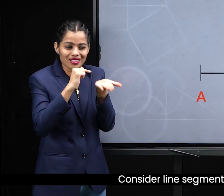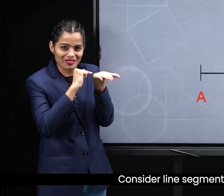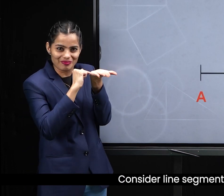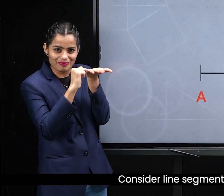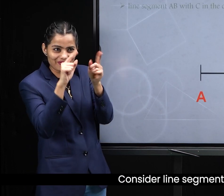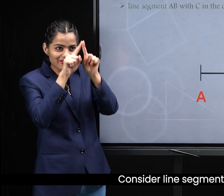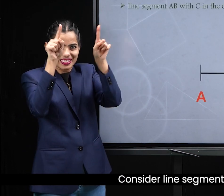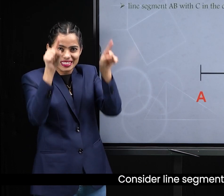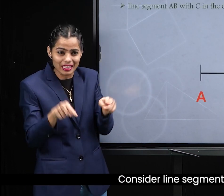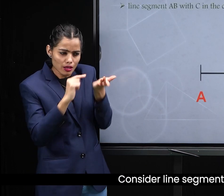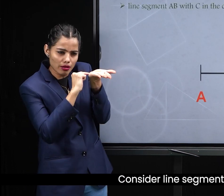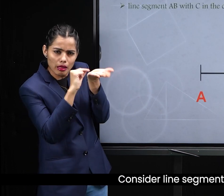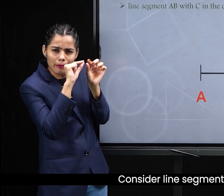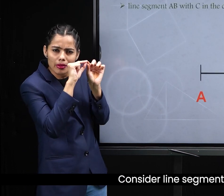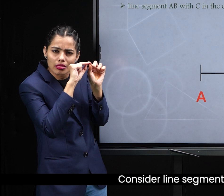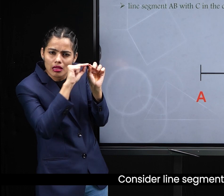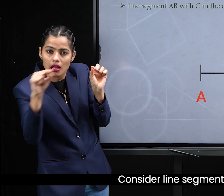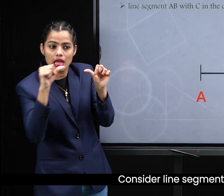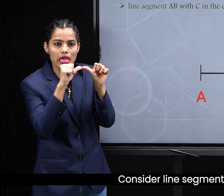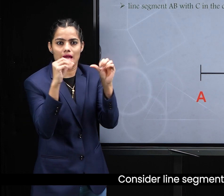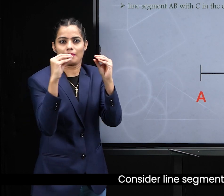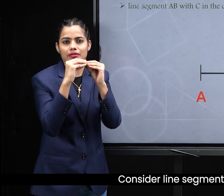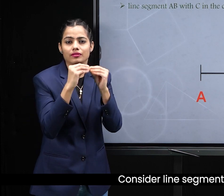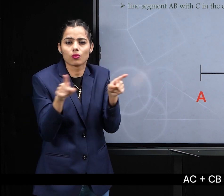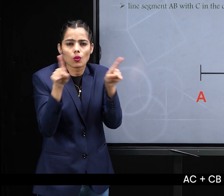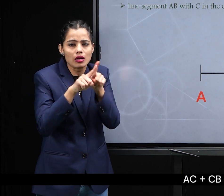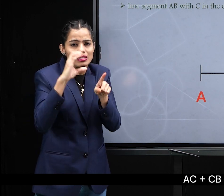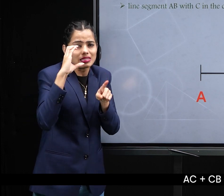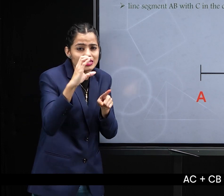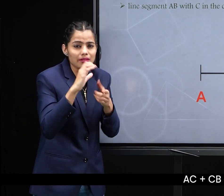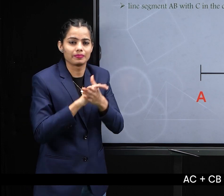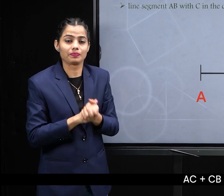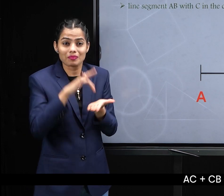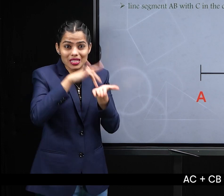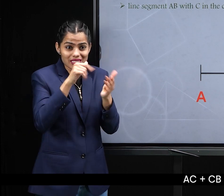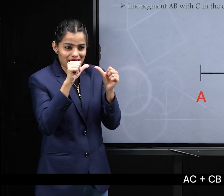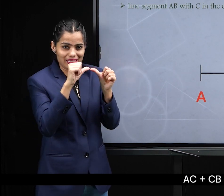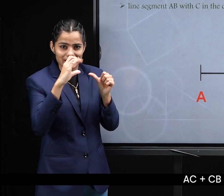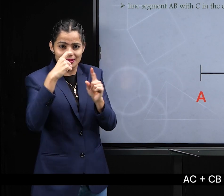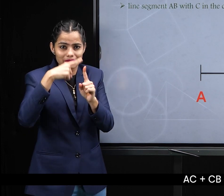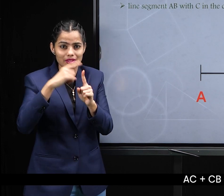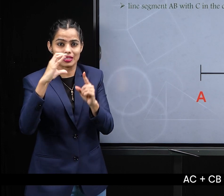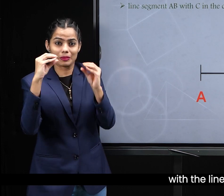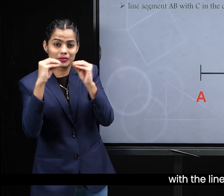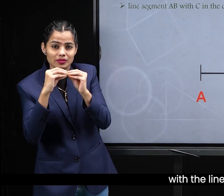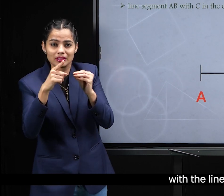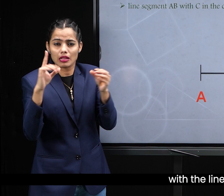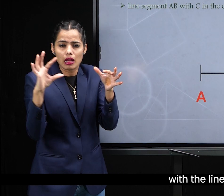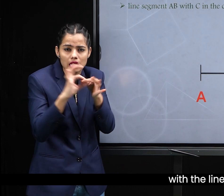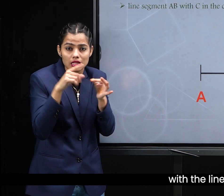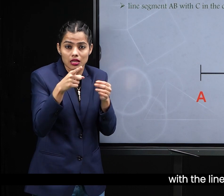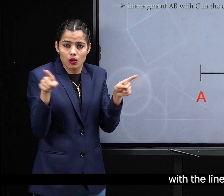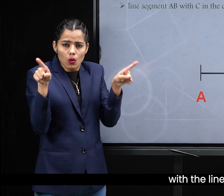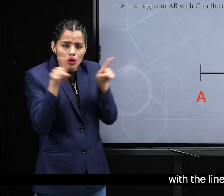Consider line segment AB with C in the center. AC plus CB coincides with the